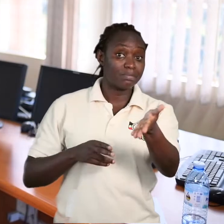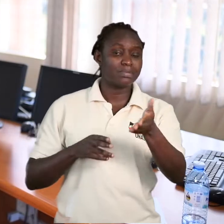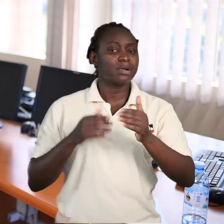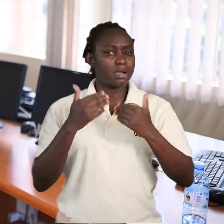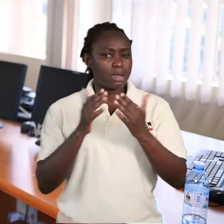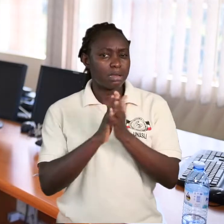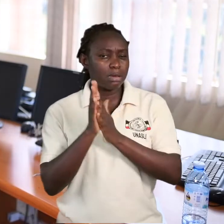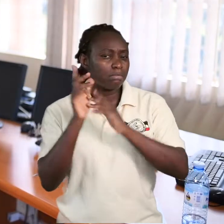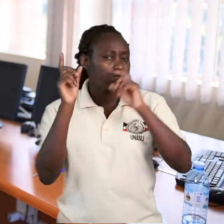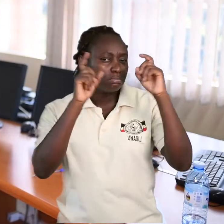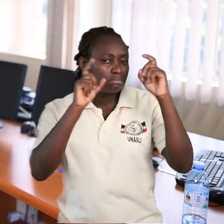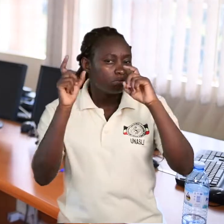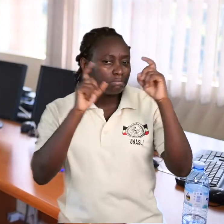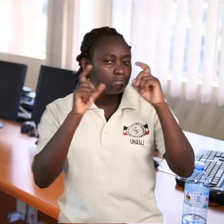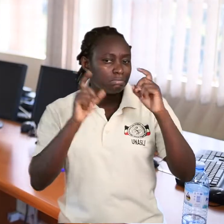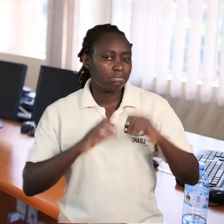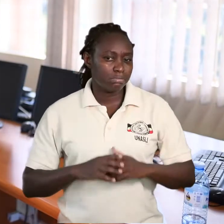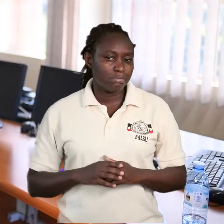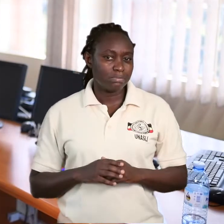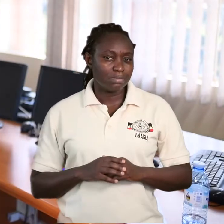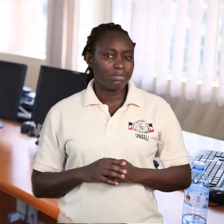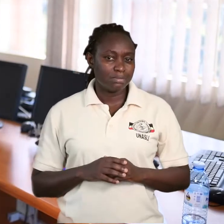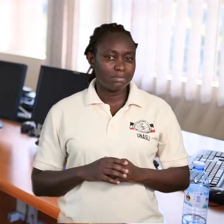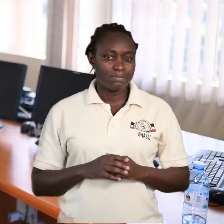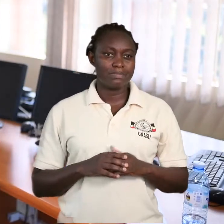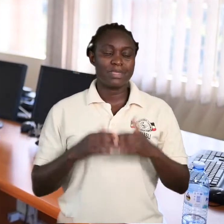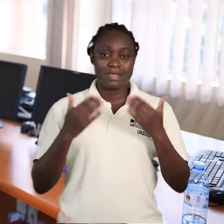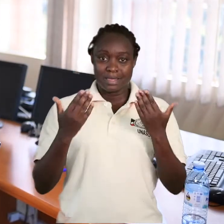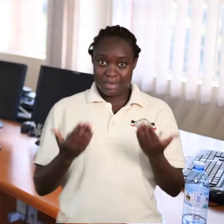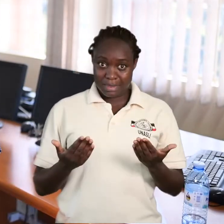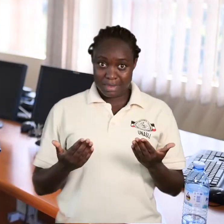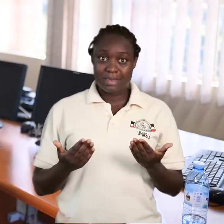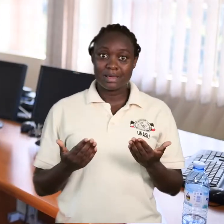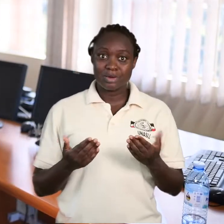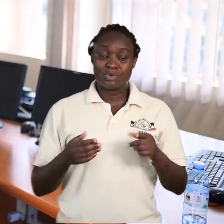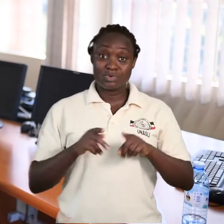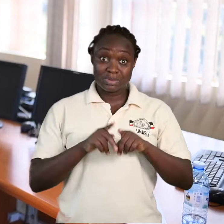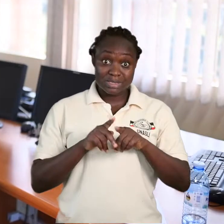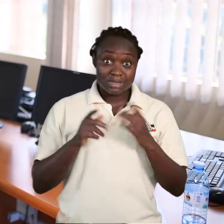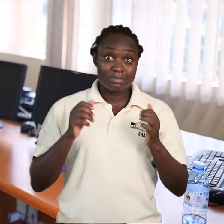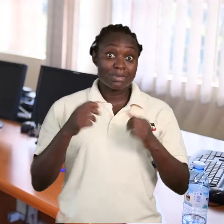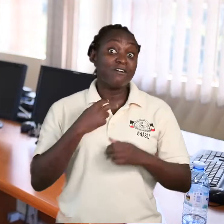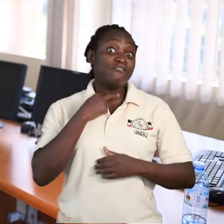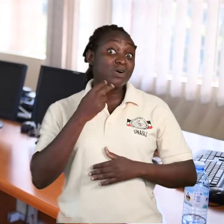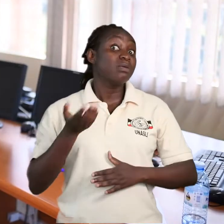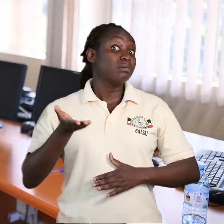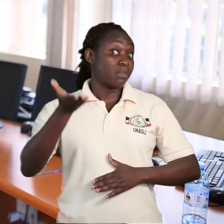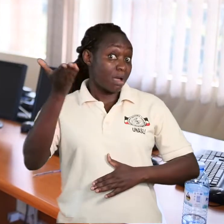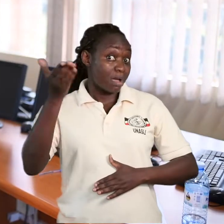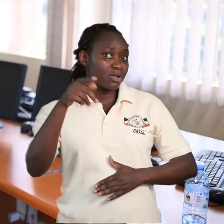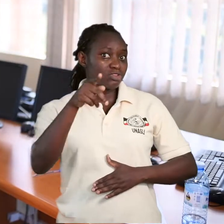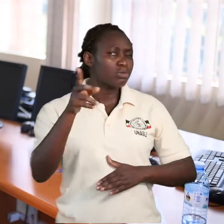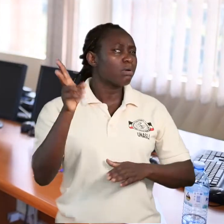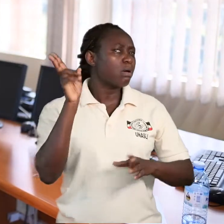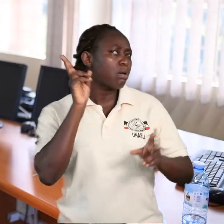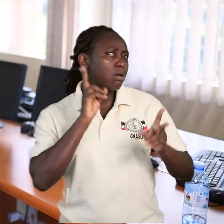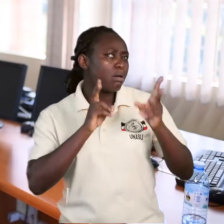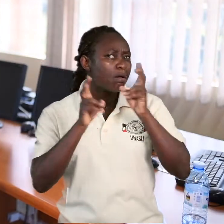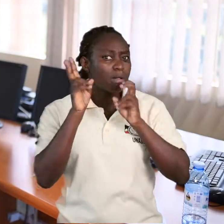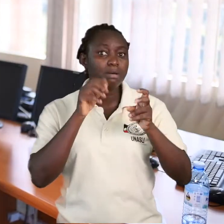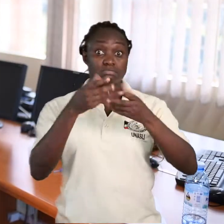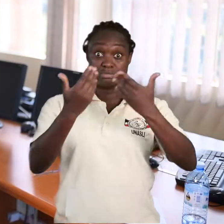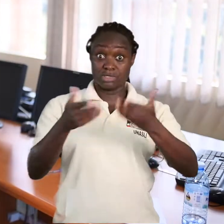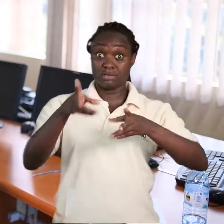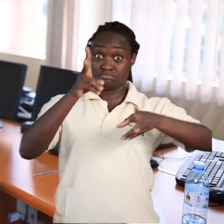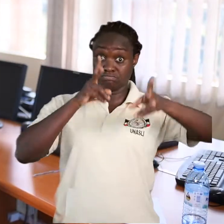listen. Try to tune in and in a high volume so that you are able to pick whatever I